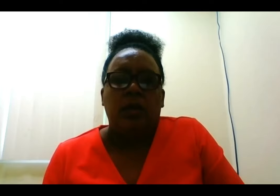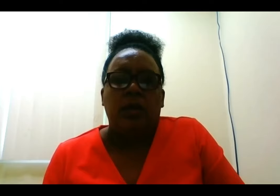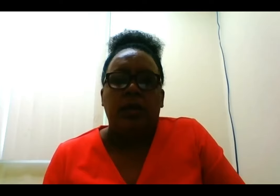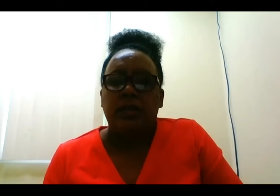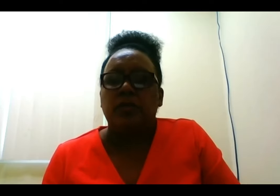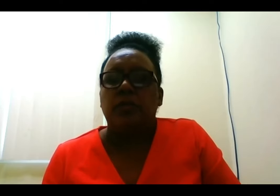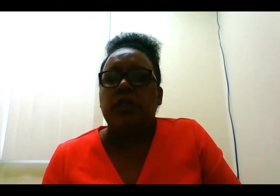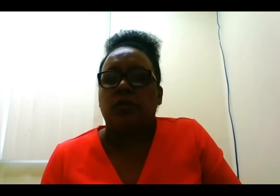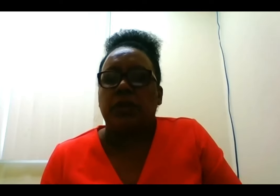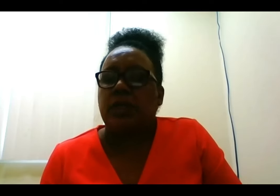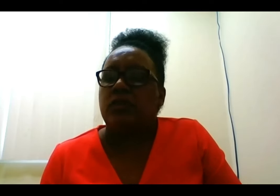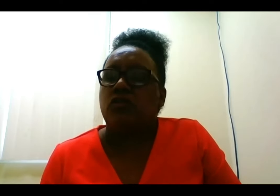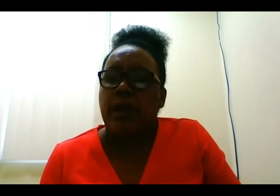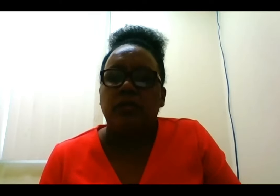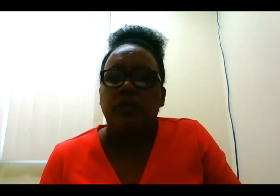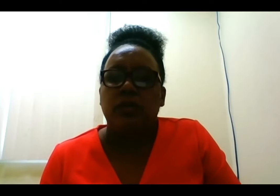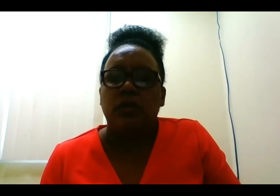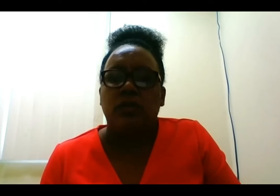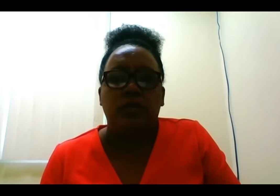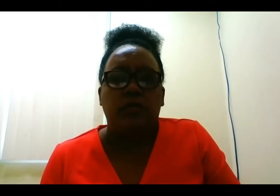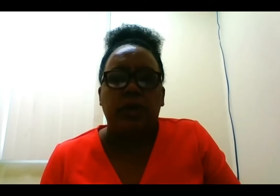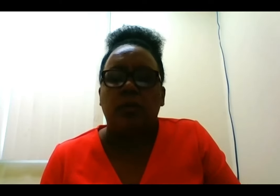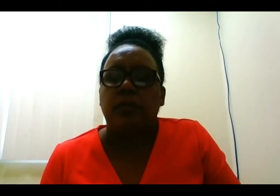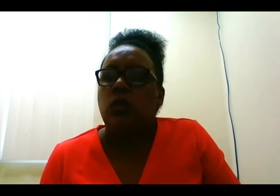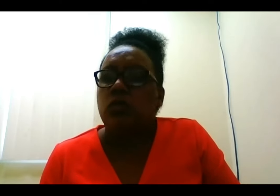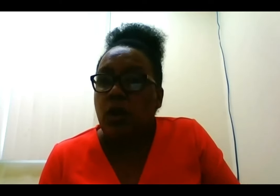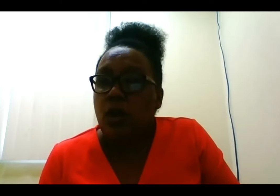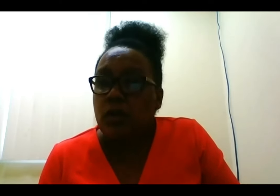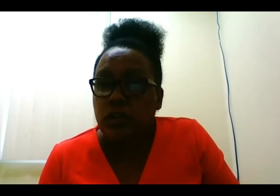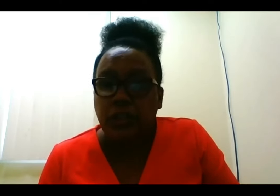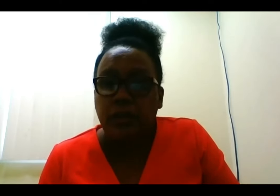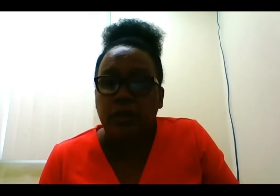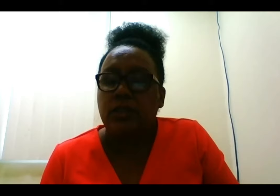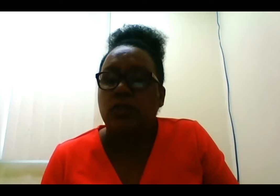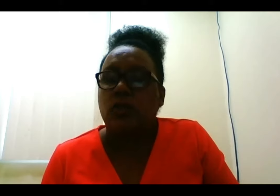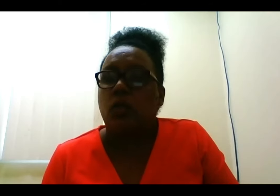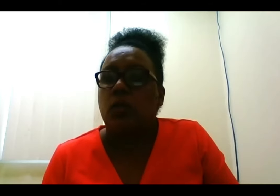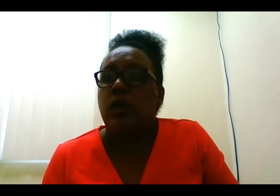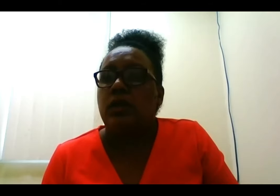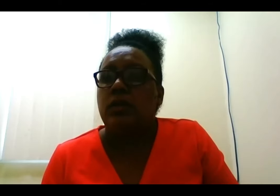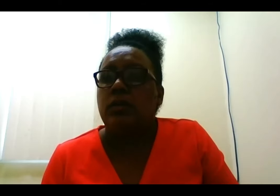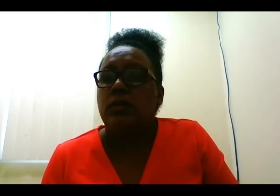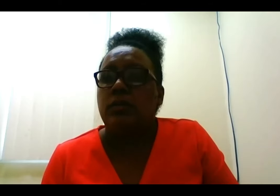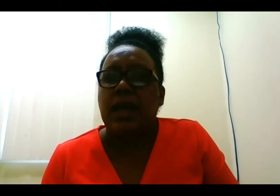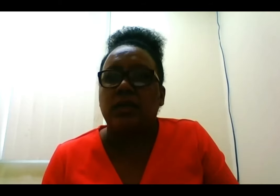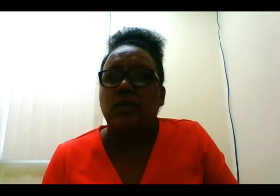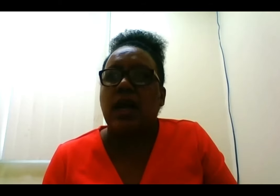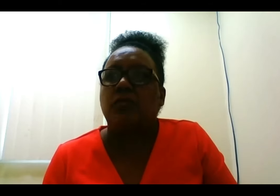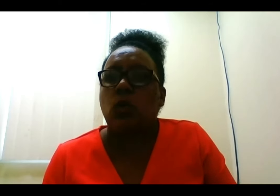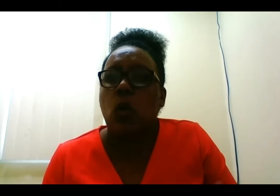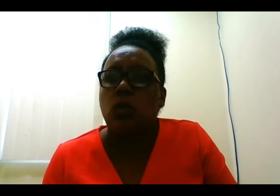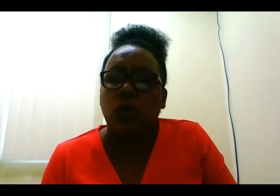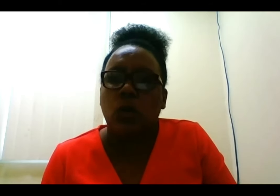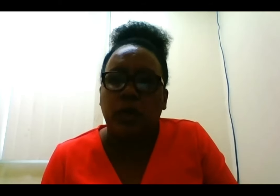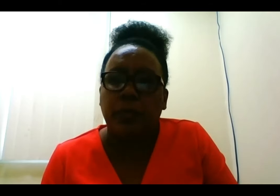It is the Ministry of Education's drive to develop inclusive culture. It is our desire to have that